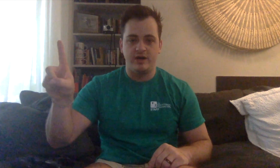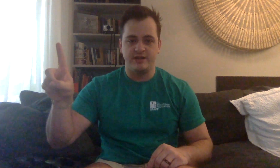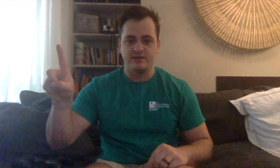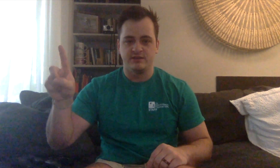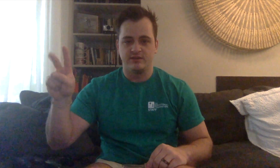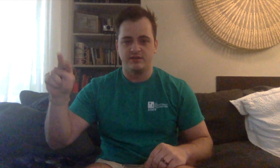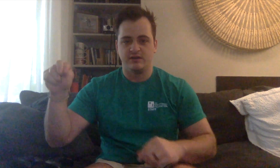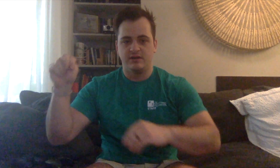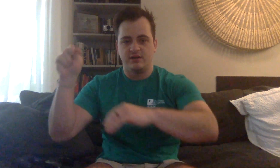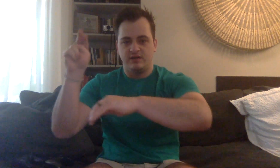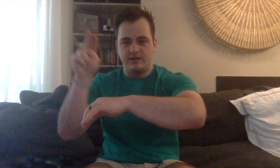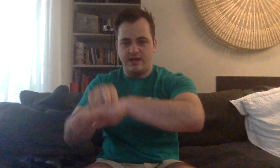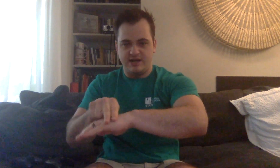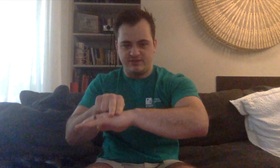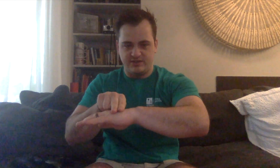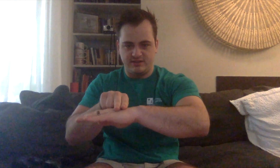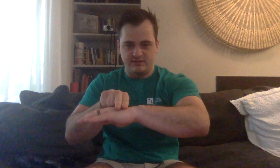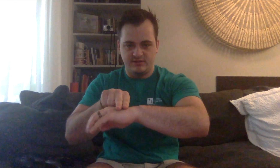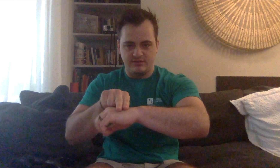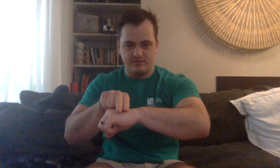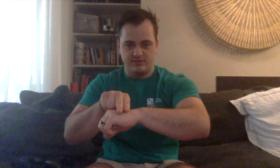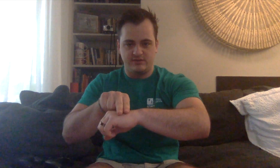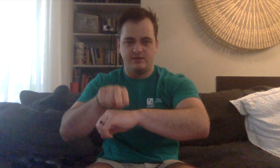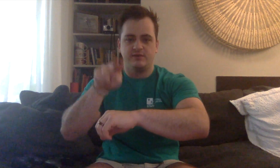one nation